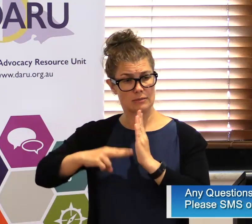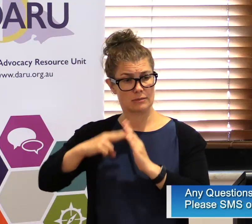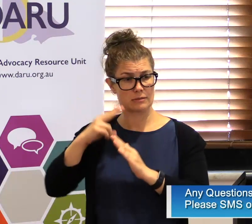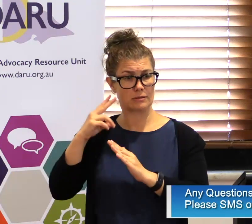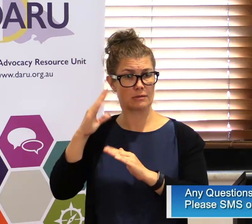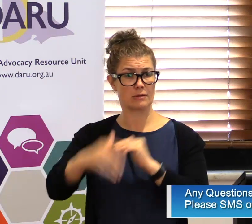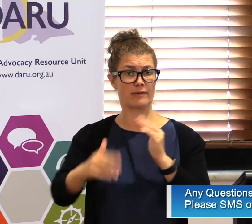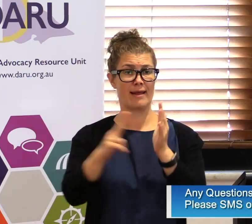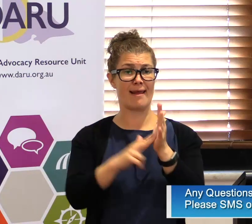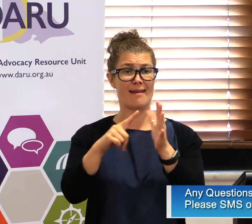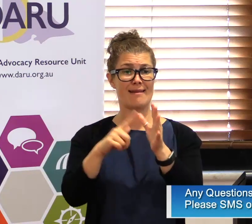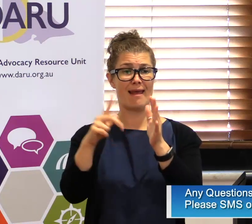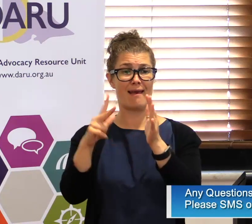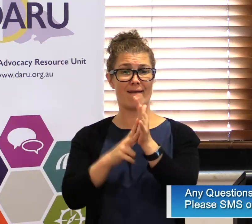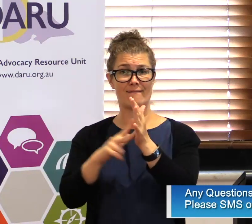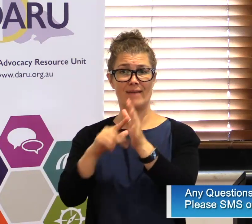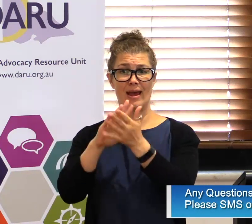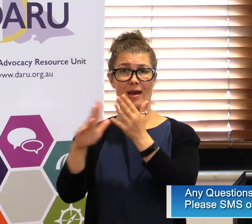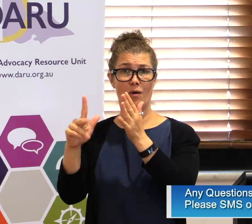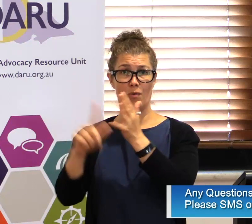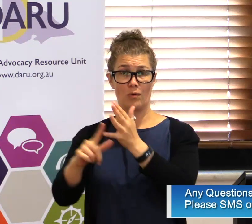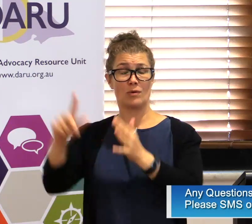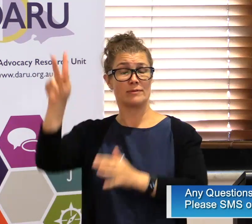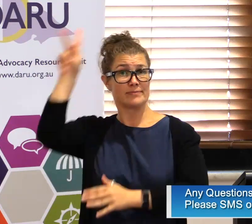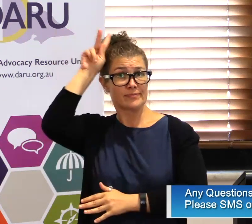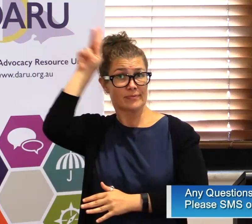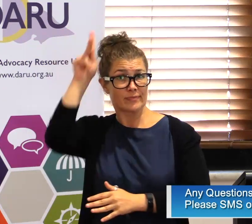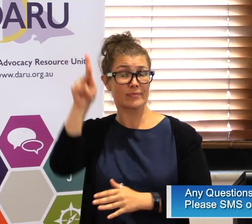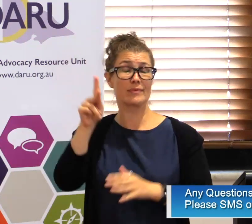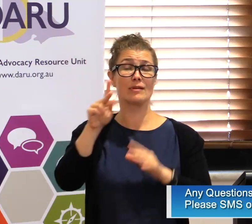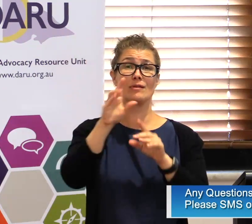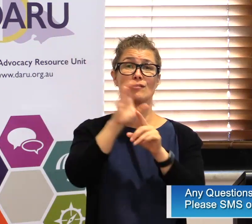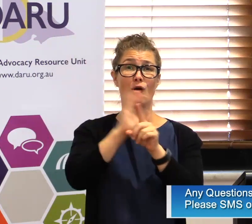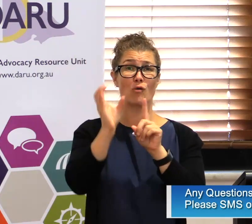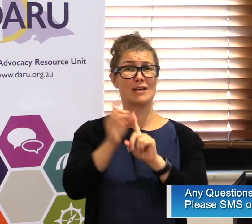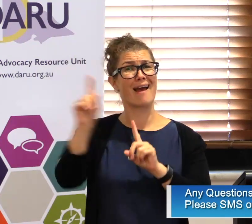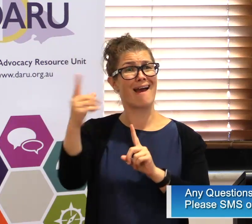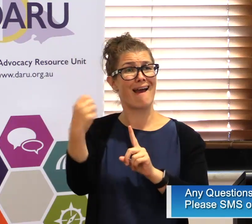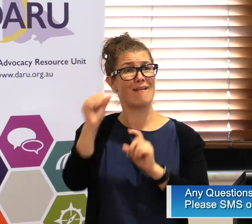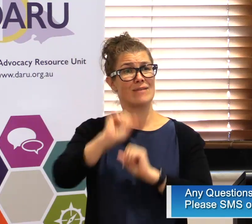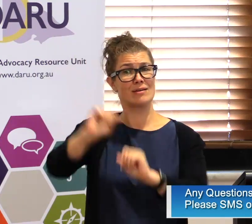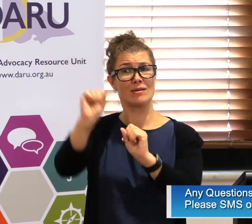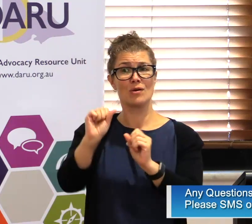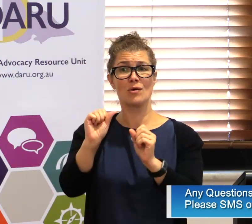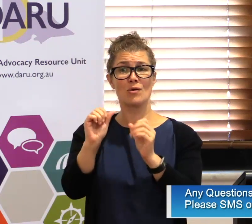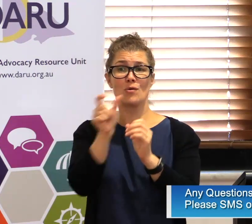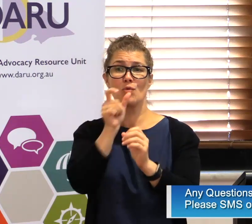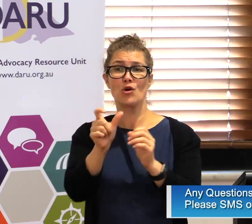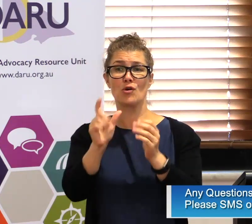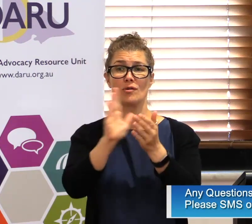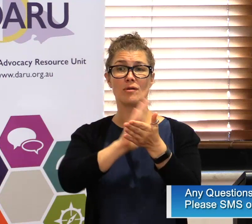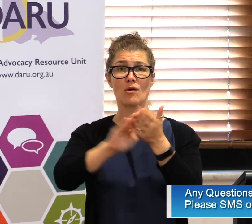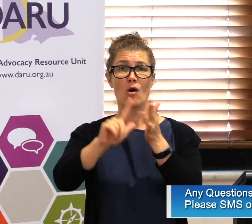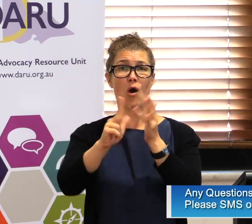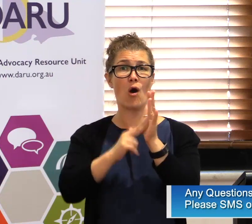Navajo culture. The word they use is honzo. And so there's a philosophy. It's a philosophy going,